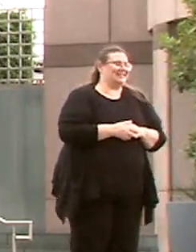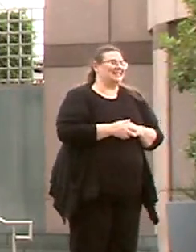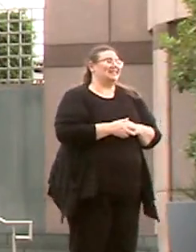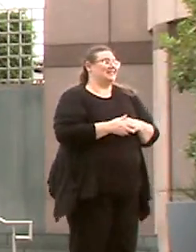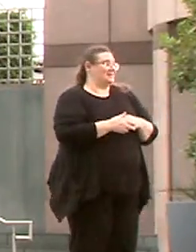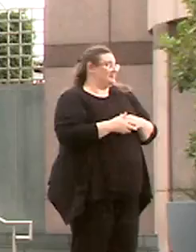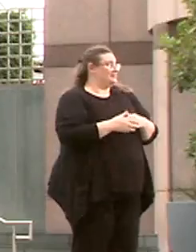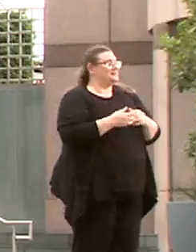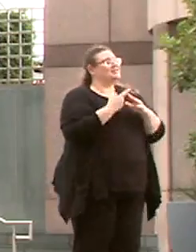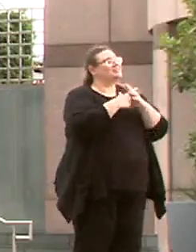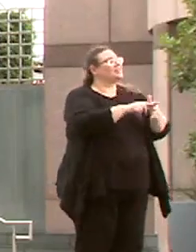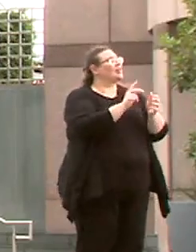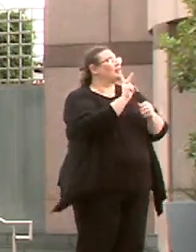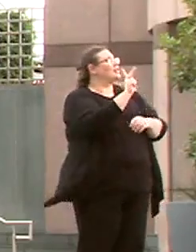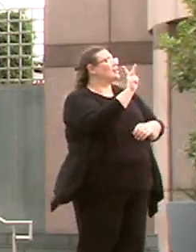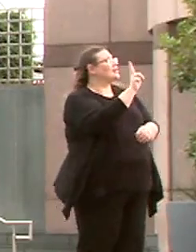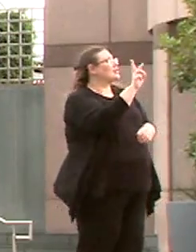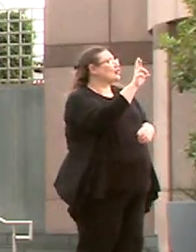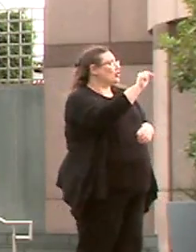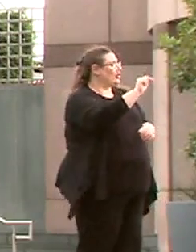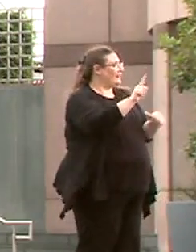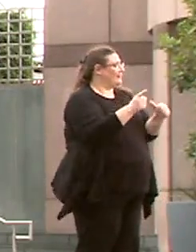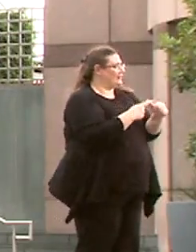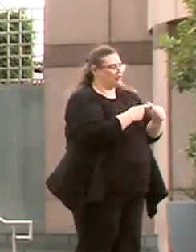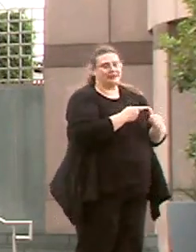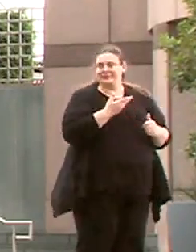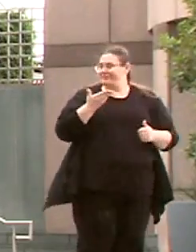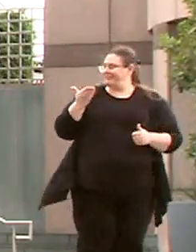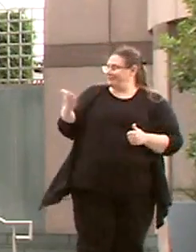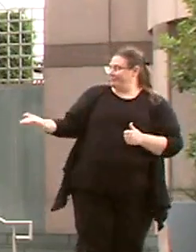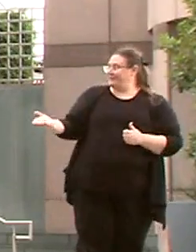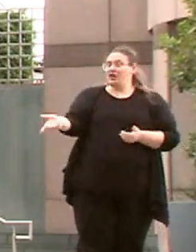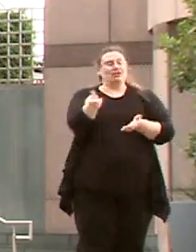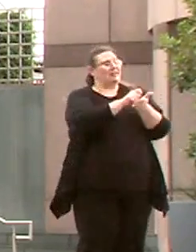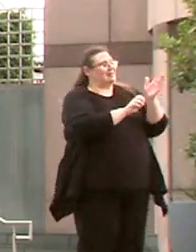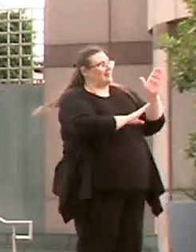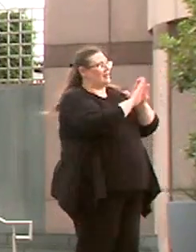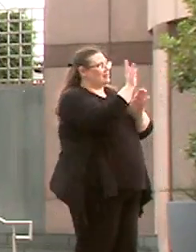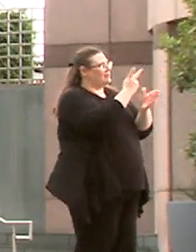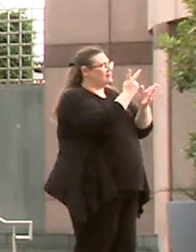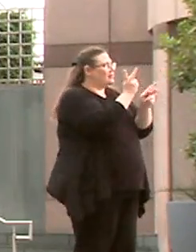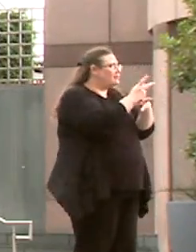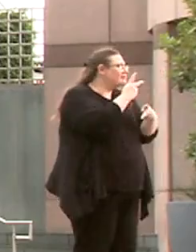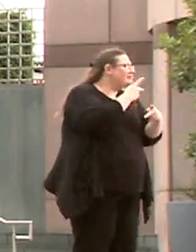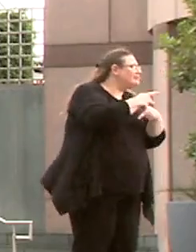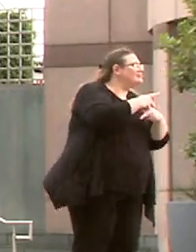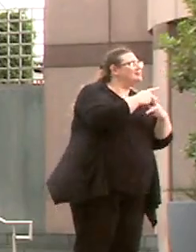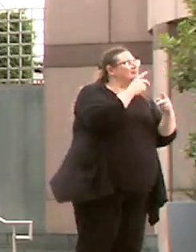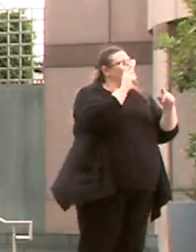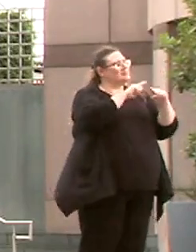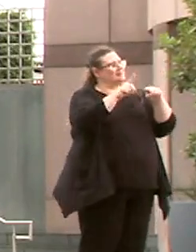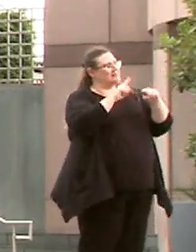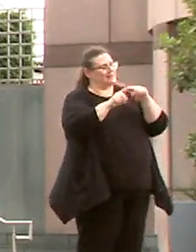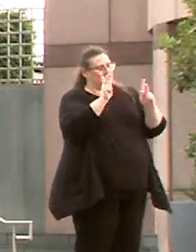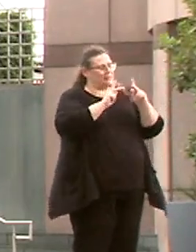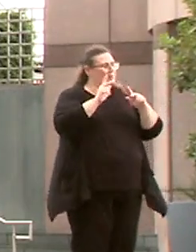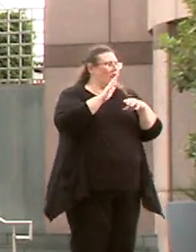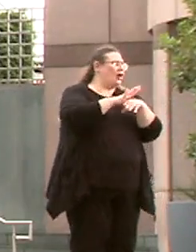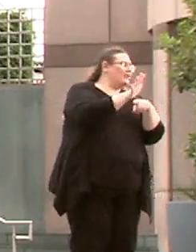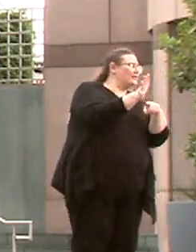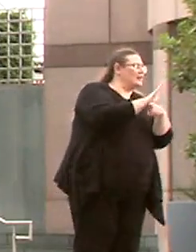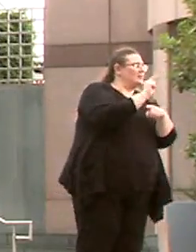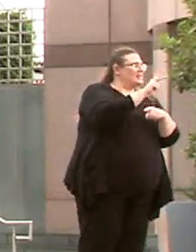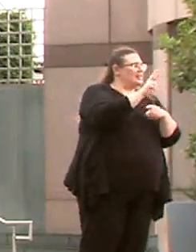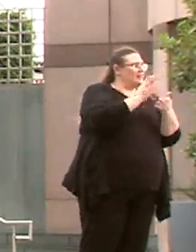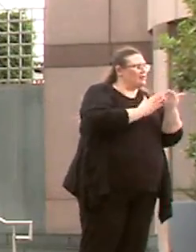with Kurt. Kurt has written and developed projects with producers, showrunners, and directors, acquired film and TV rights